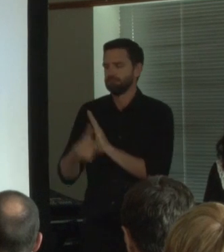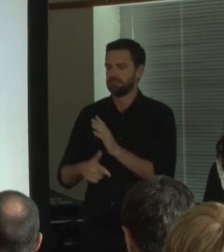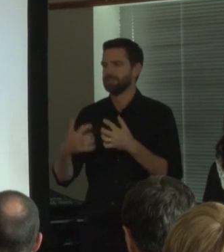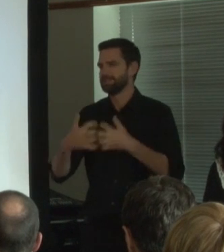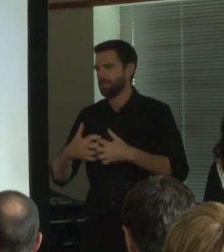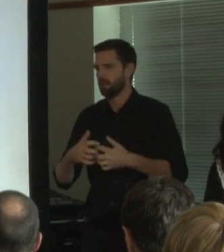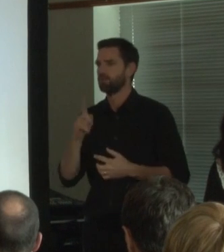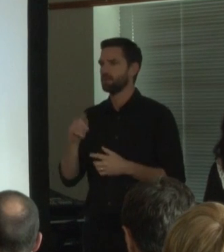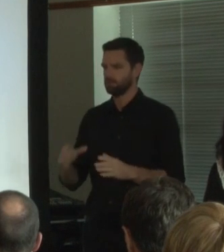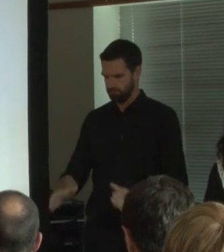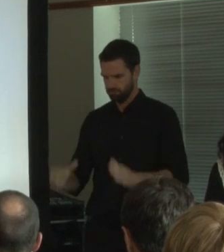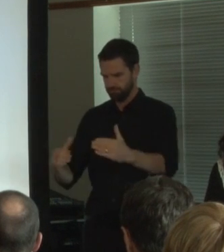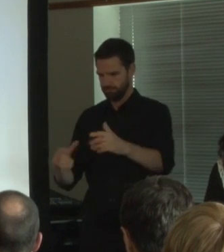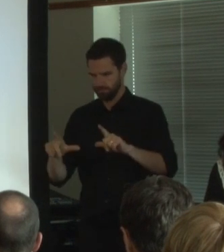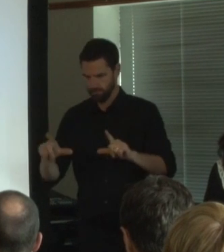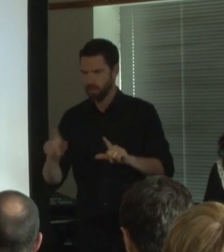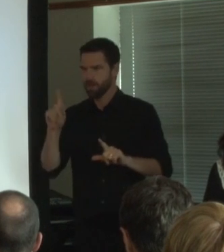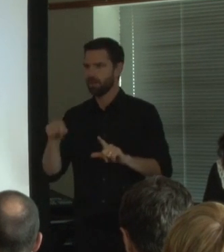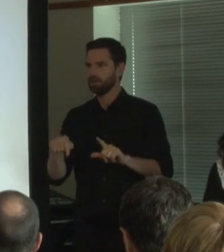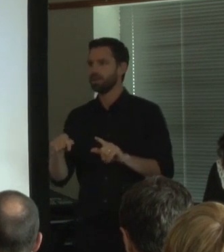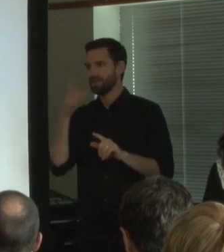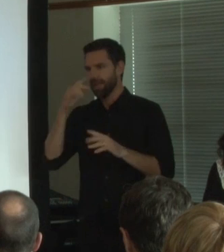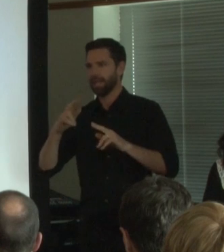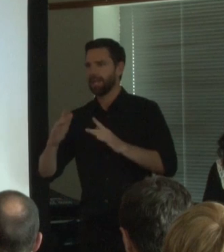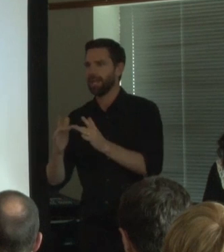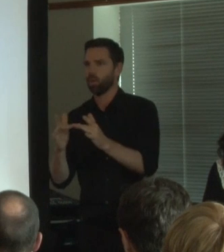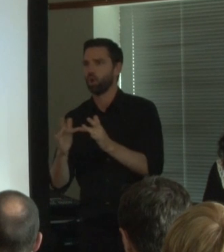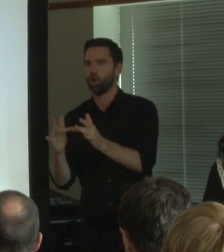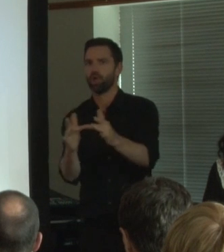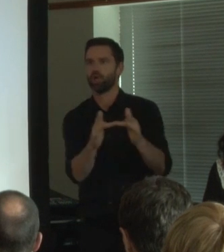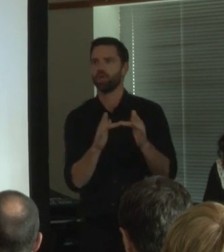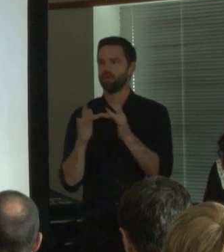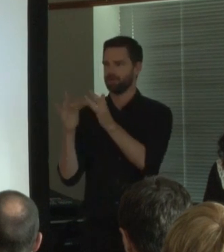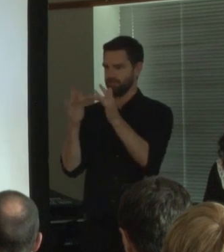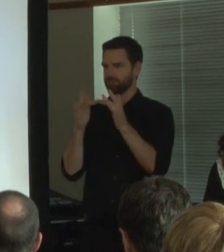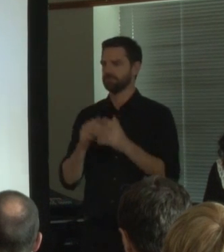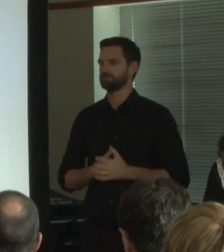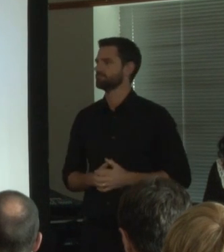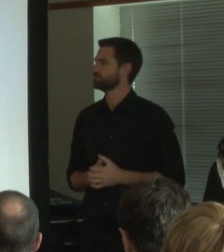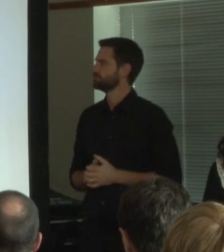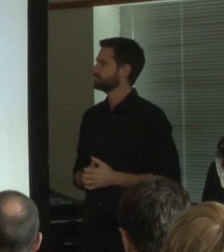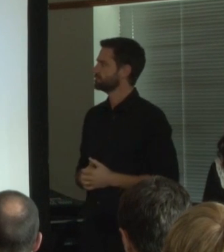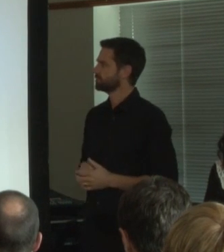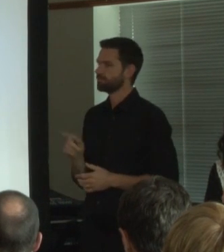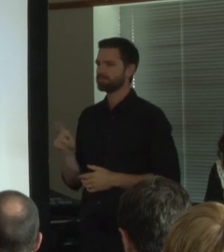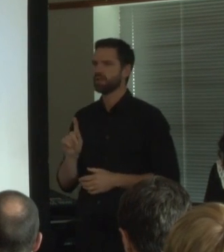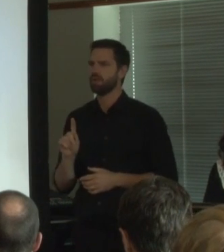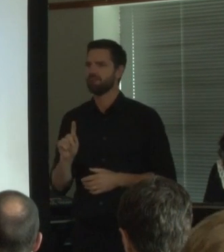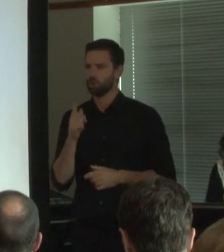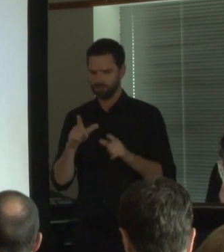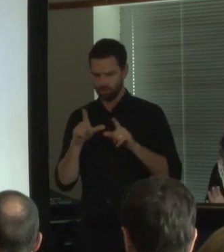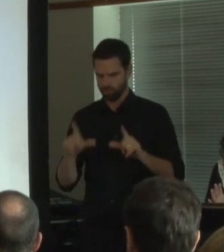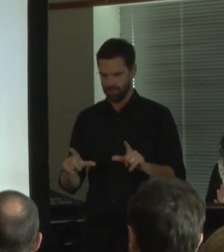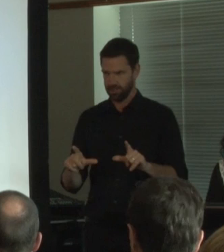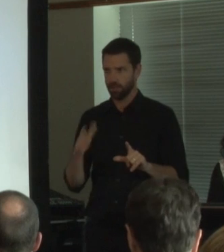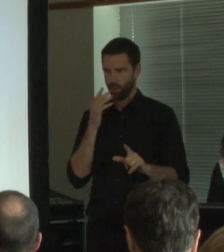it's standalone but networked, centrally controllable, and works really, really well. Now, the first screen, when you get to it,